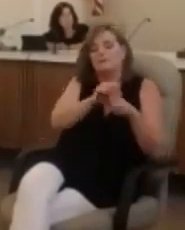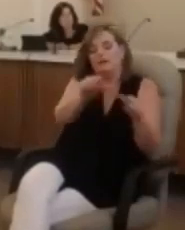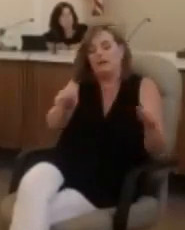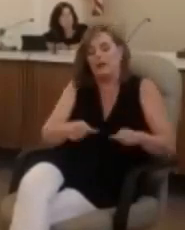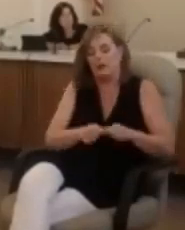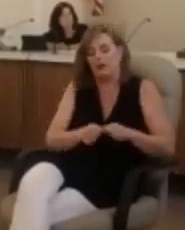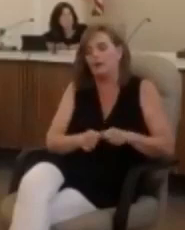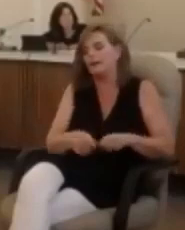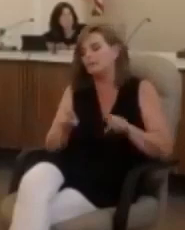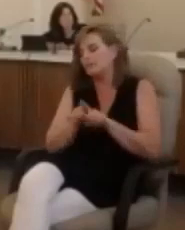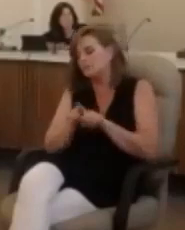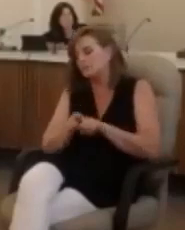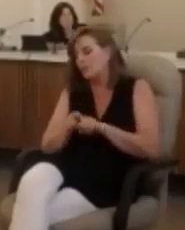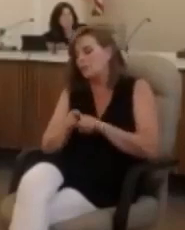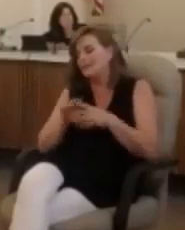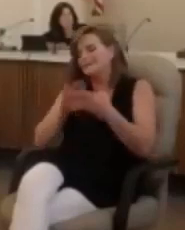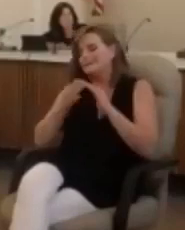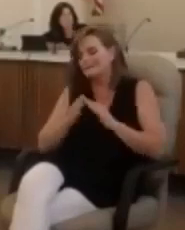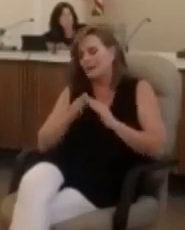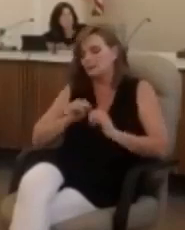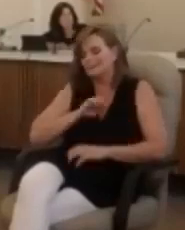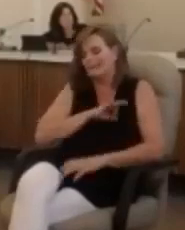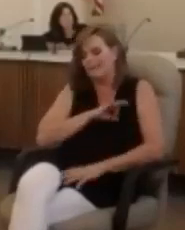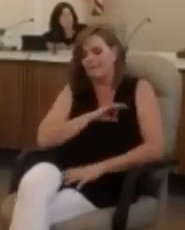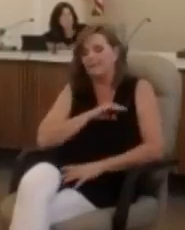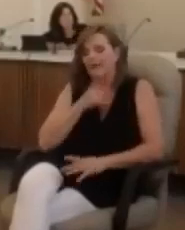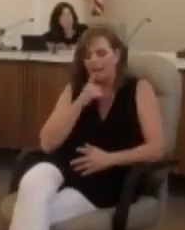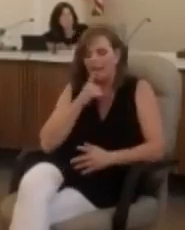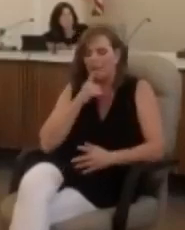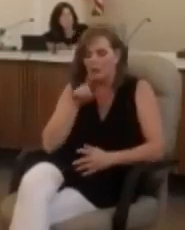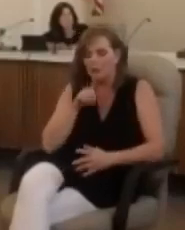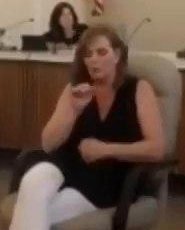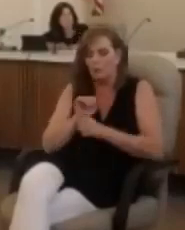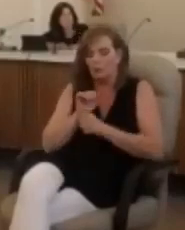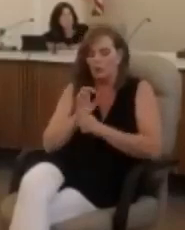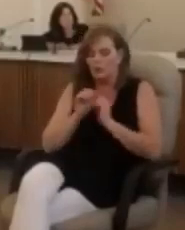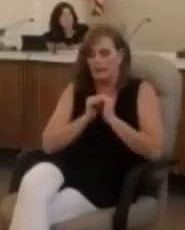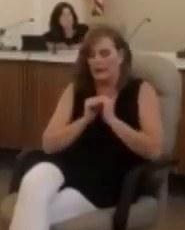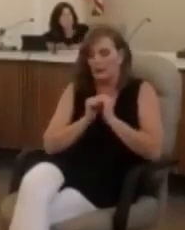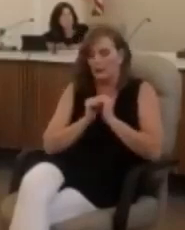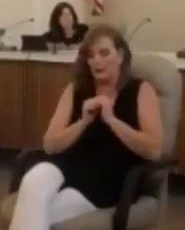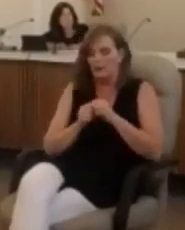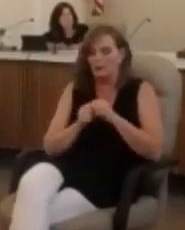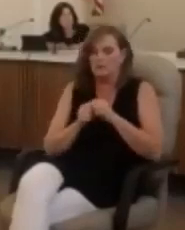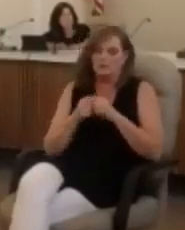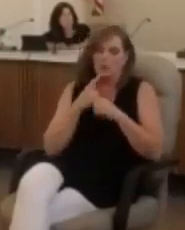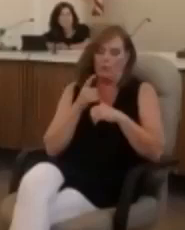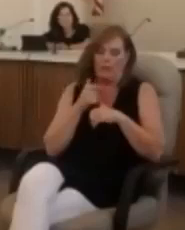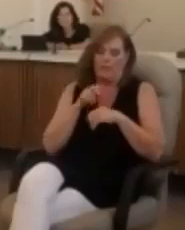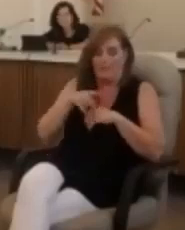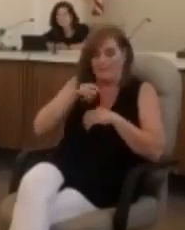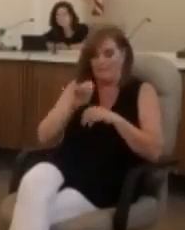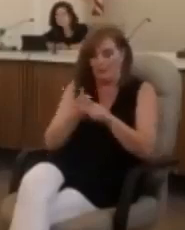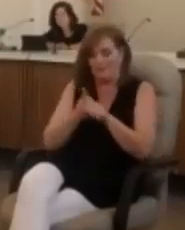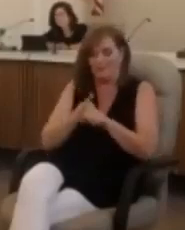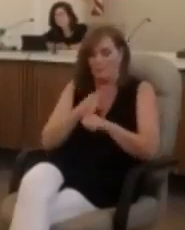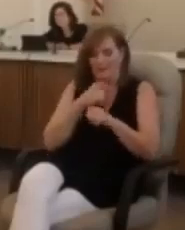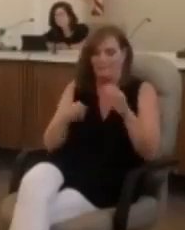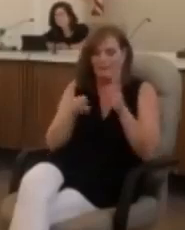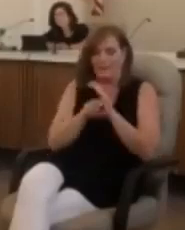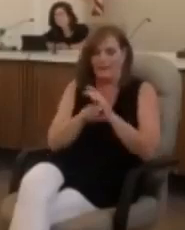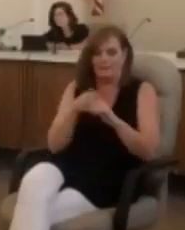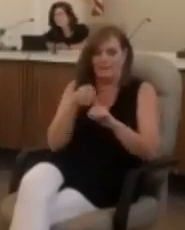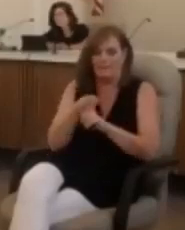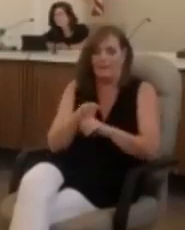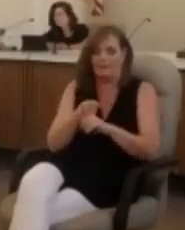town staff, and they would work on the design of the park so that the park would not have a negative impact on the surrounding